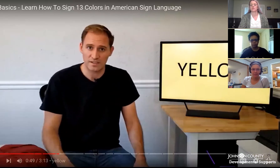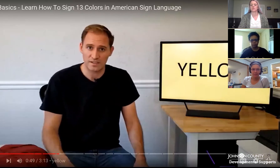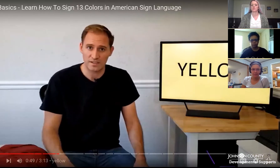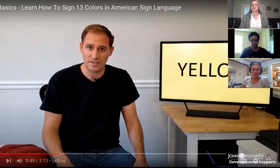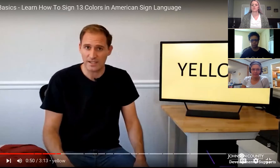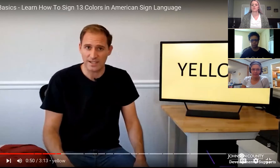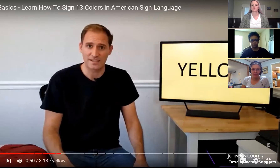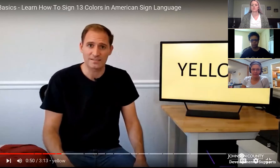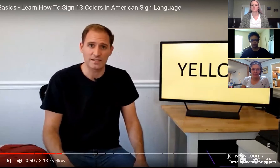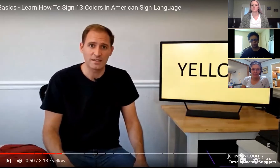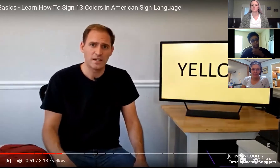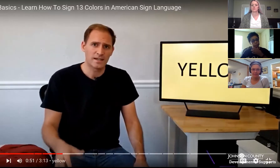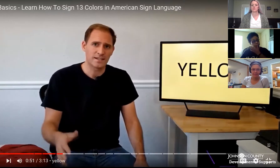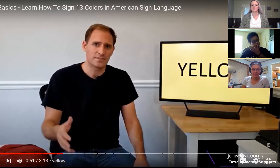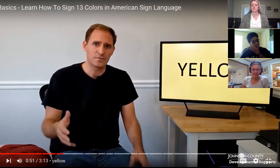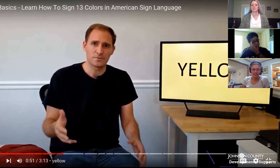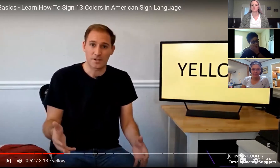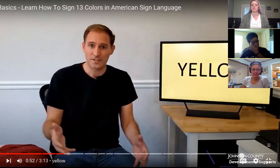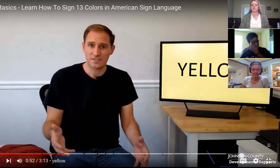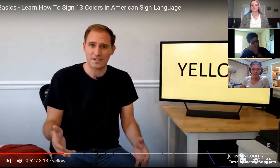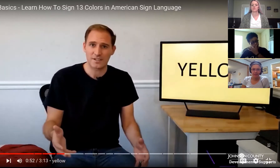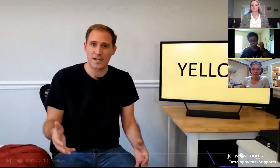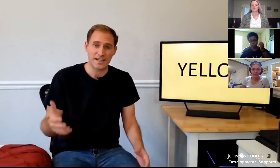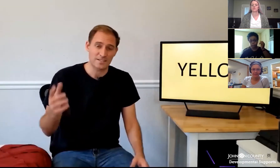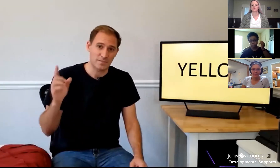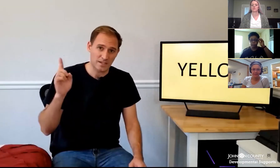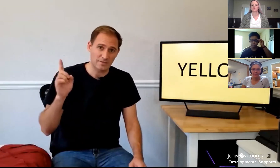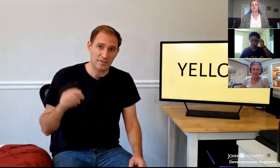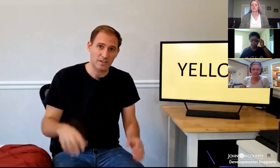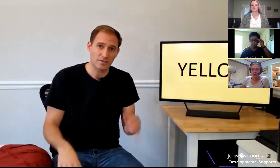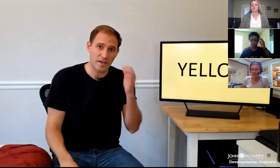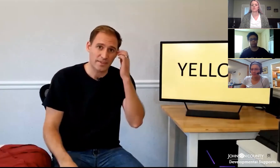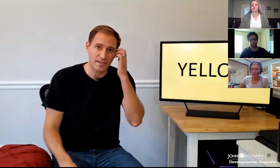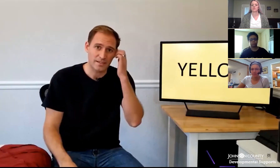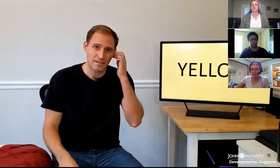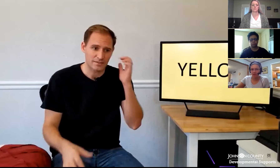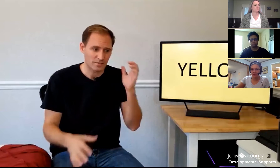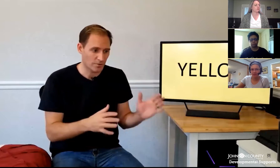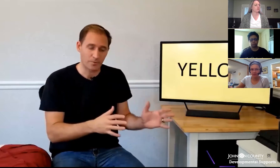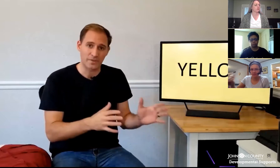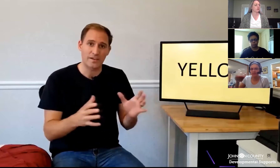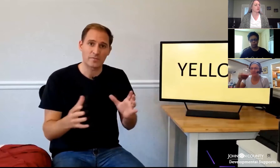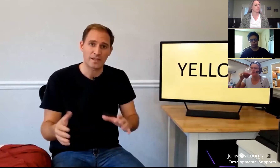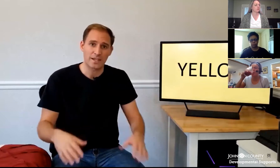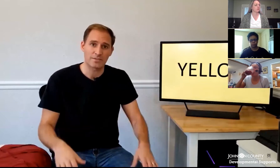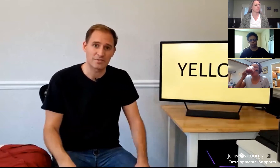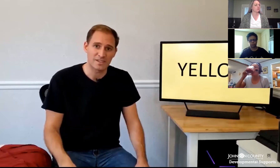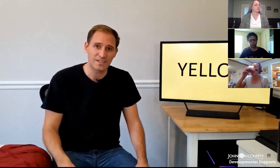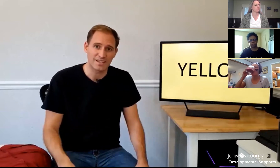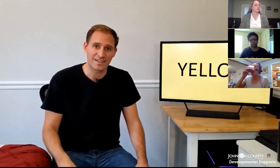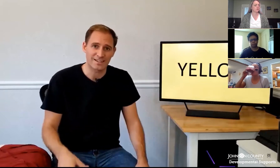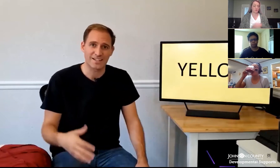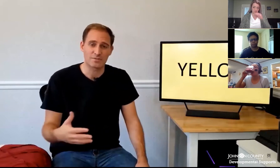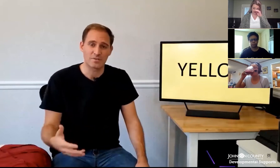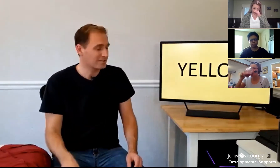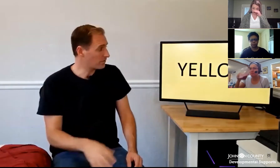this, the alphabet in ASL. If you aren't, I actually made another video about that. We'll go over the alphabet A through